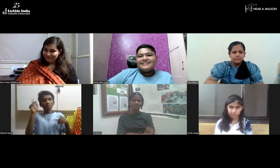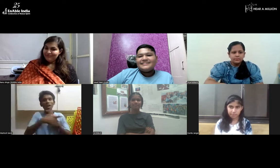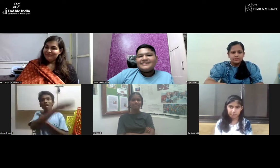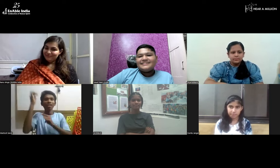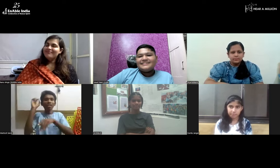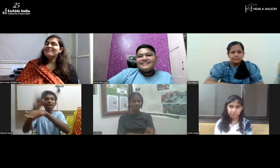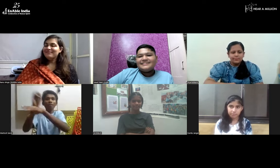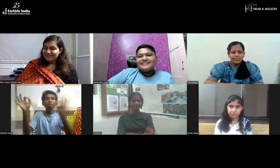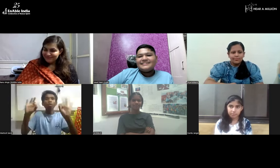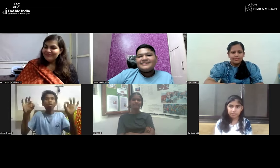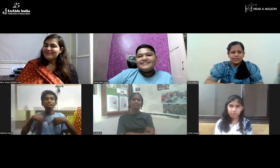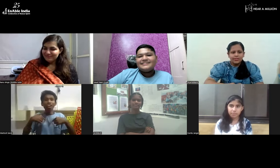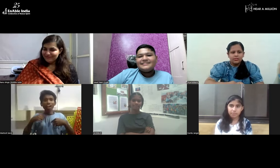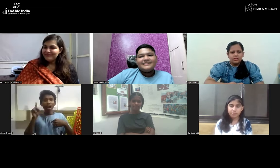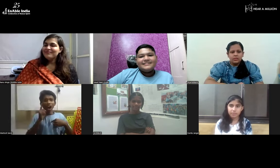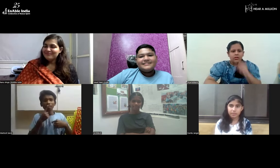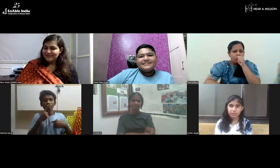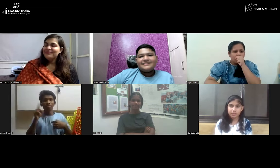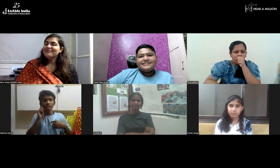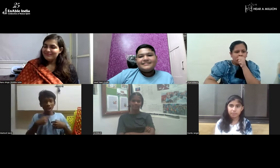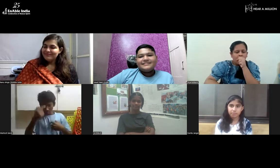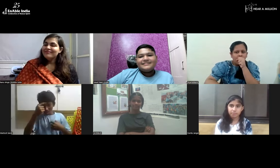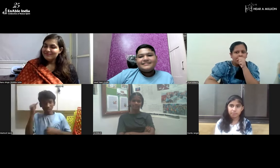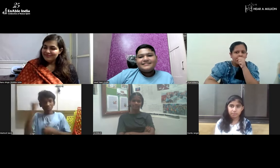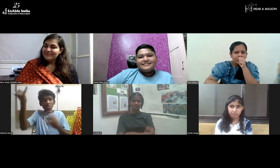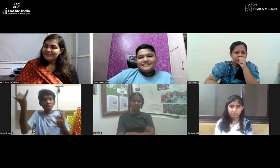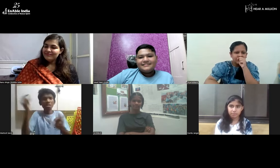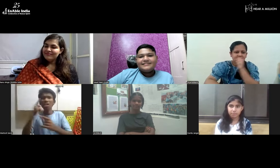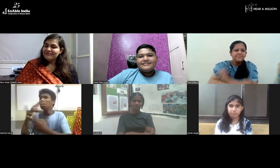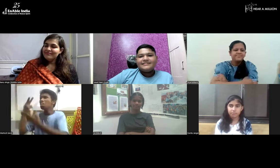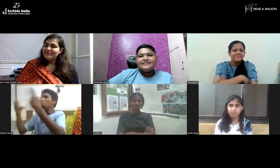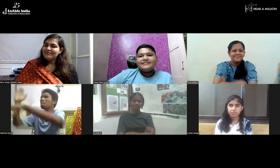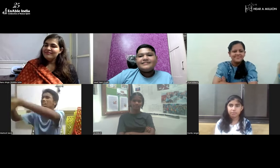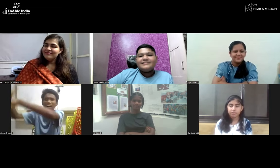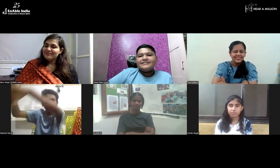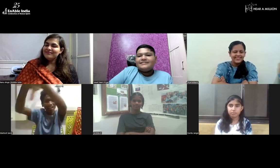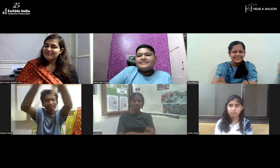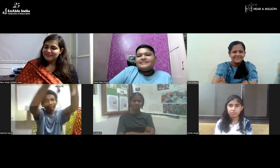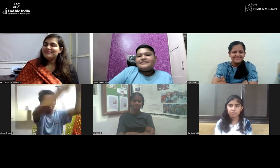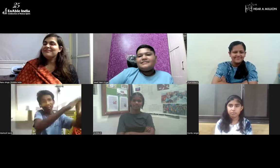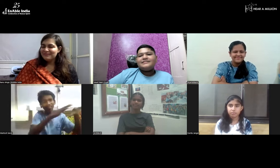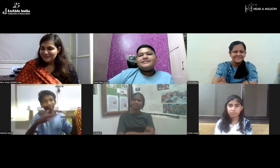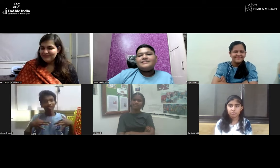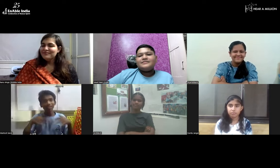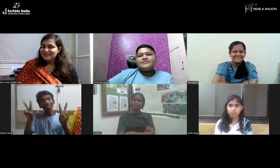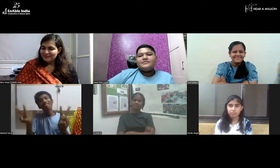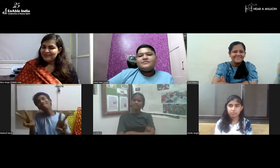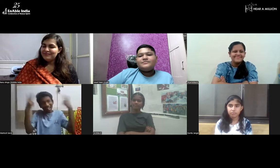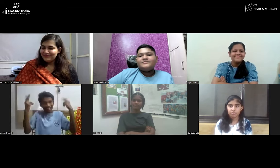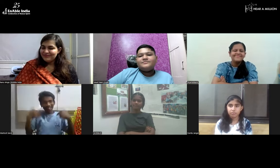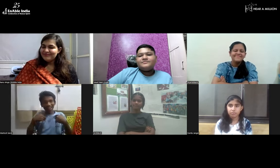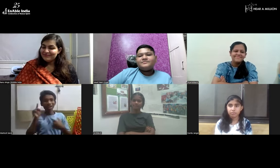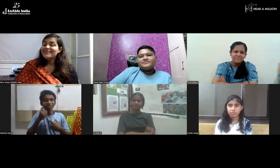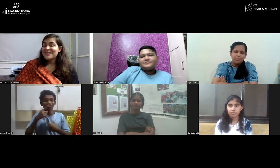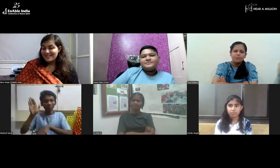going in your head? Or a teacher, who's your favorite teacher? Then come to them and tell them that this problem is going on, and